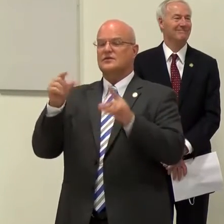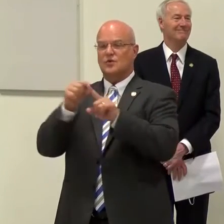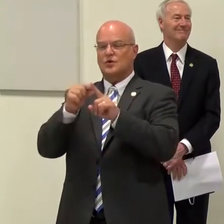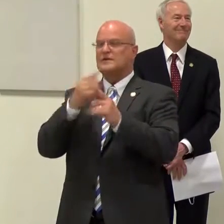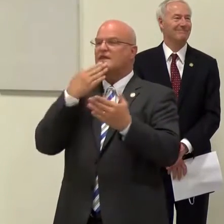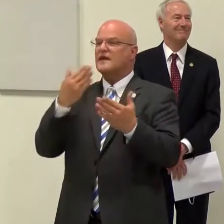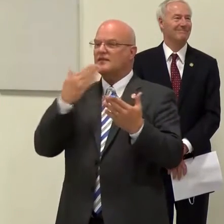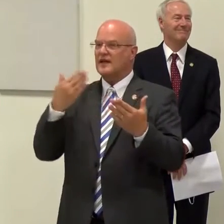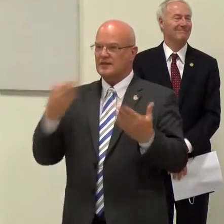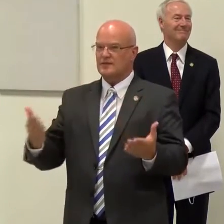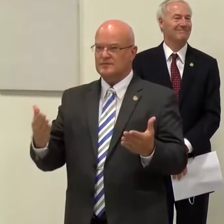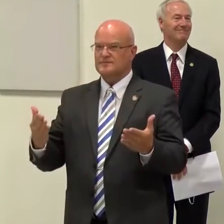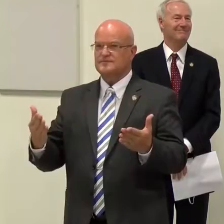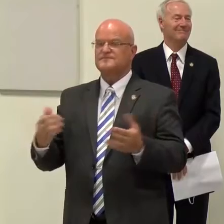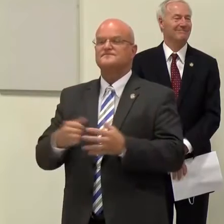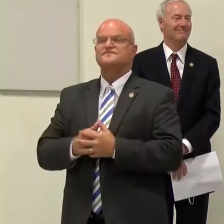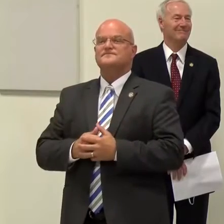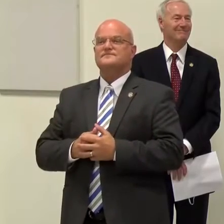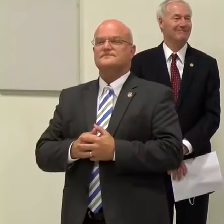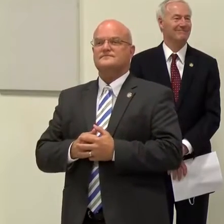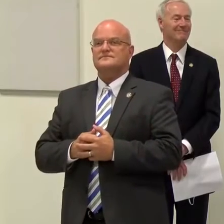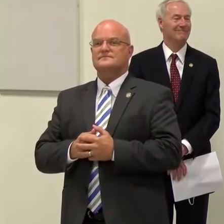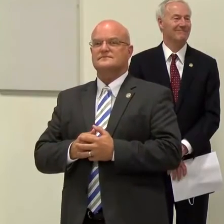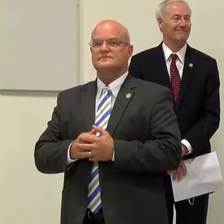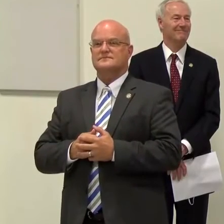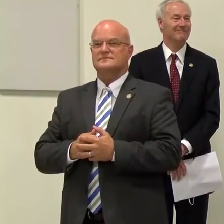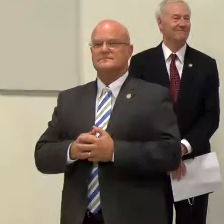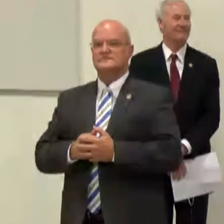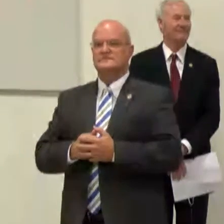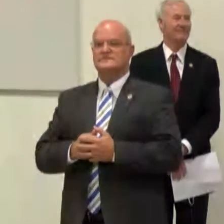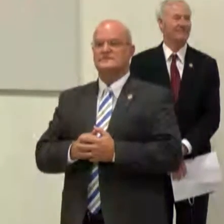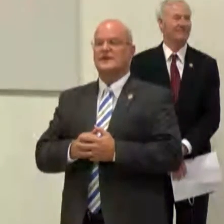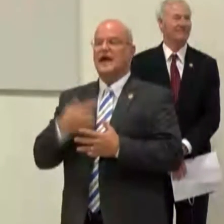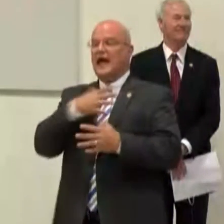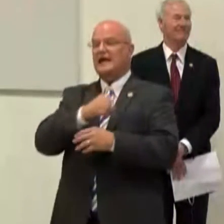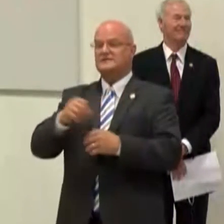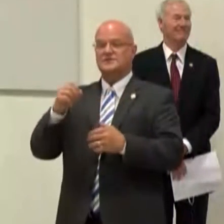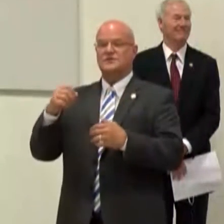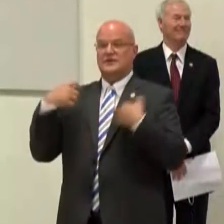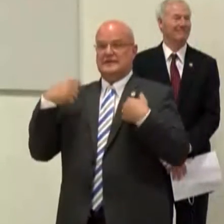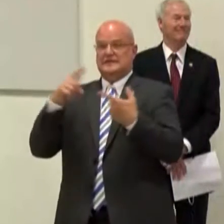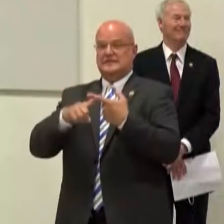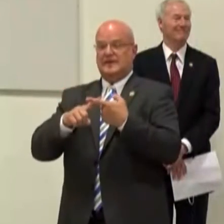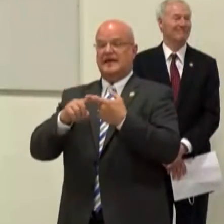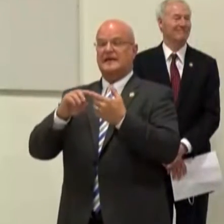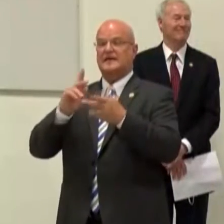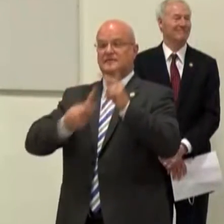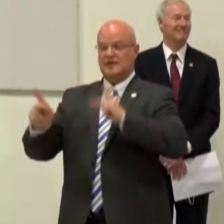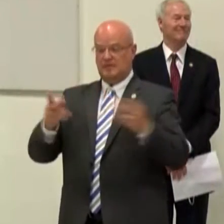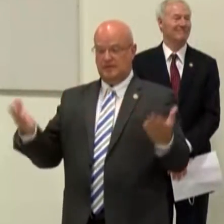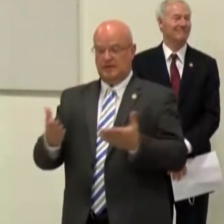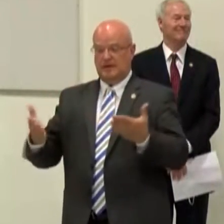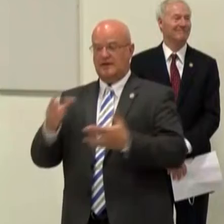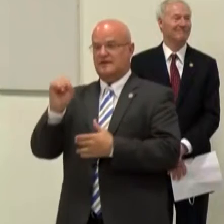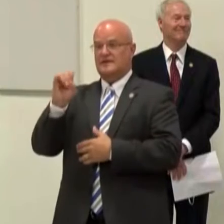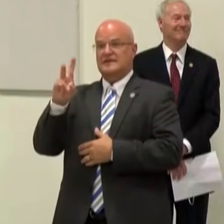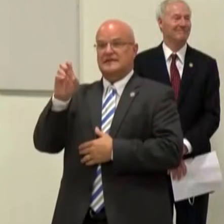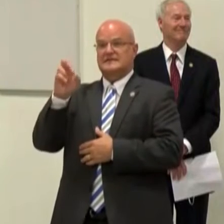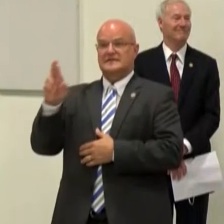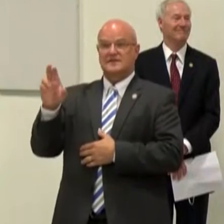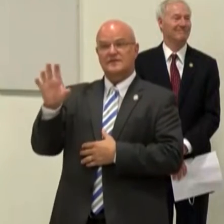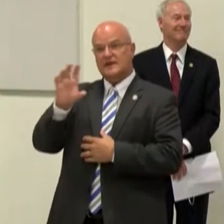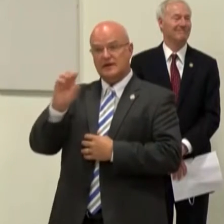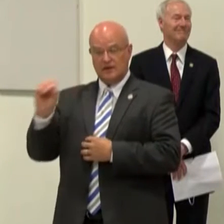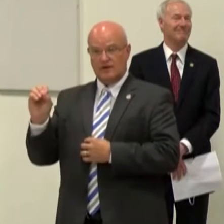you, a la población latina de Sevier County. to the Latino population in Sevier County. Quieren hacerles saber que